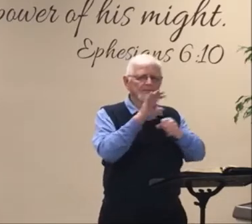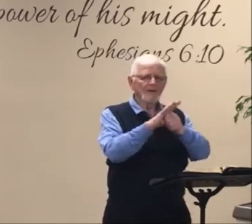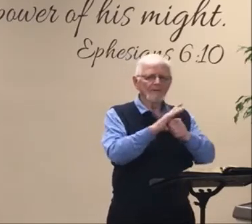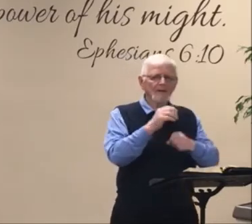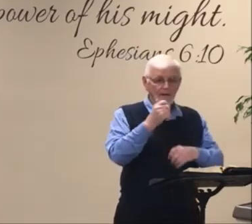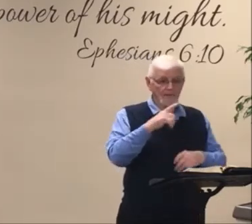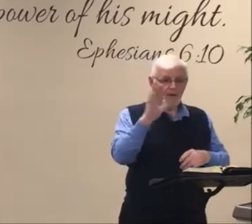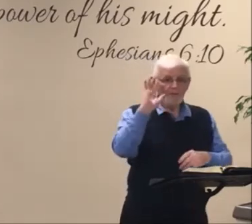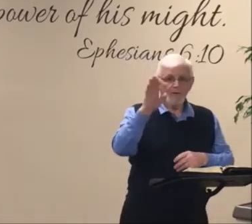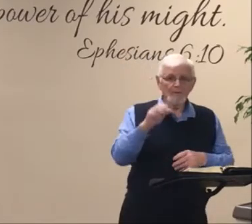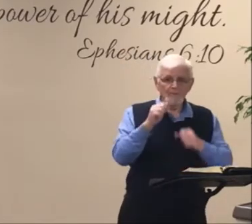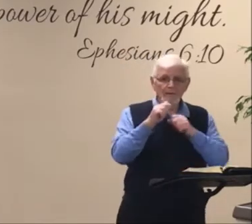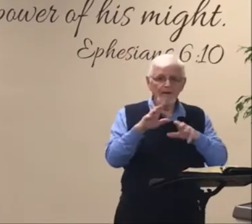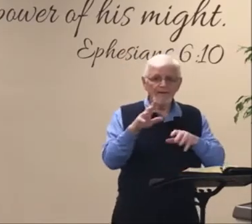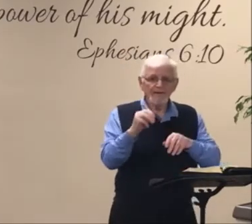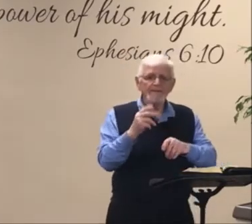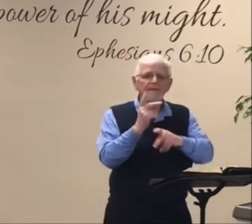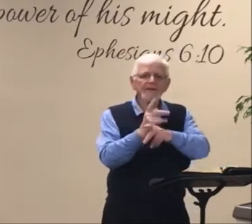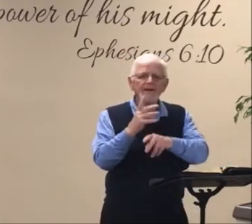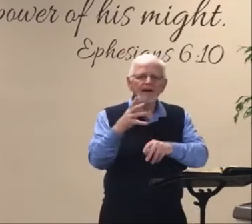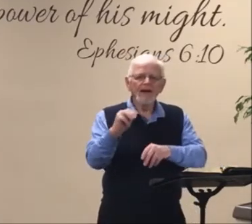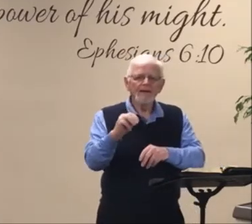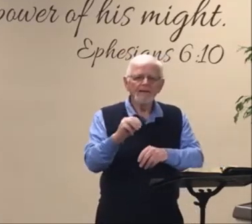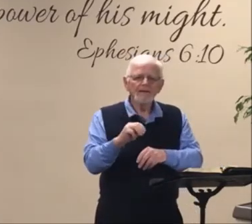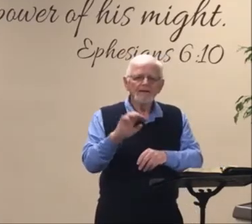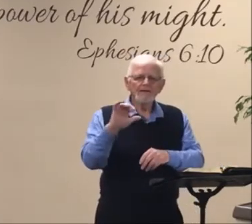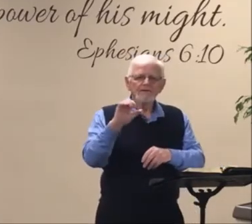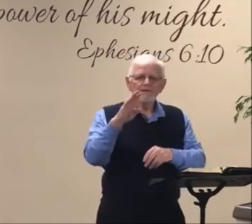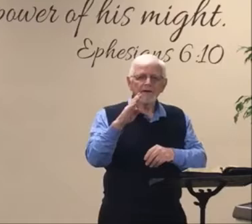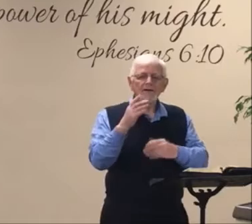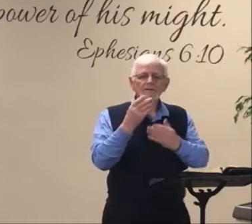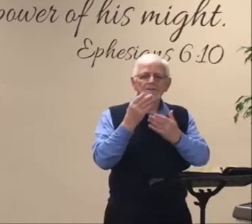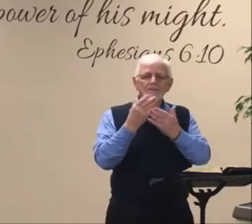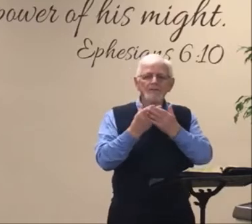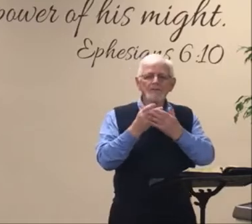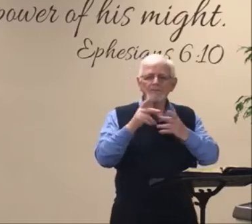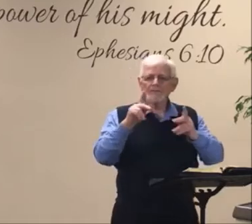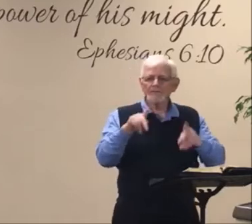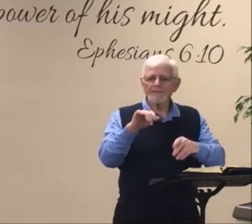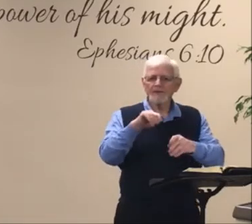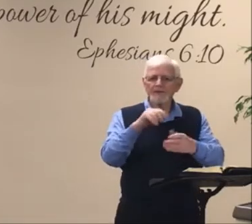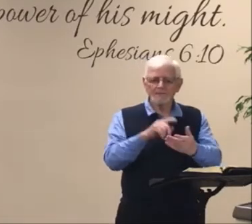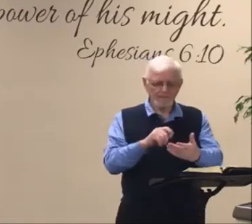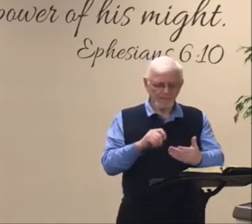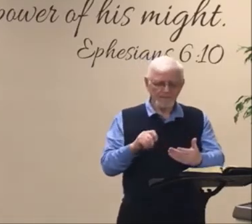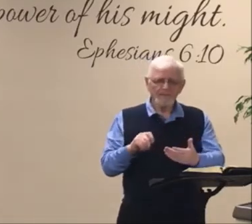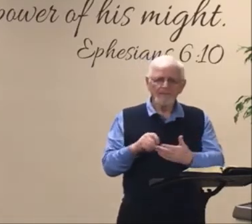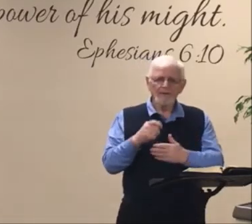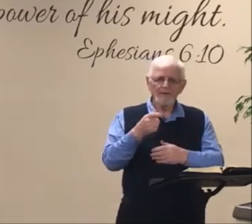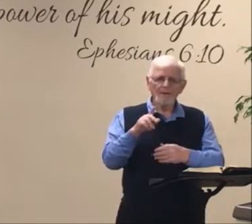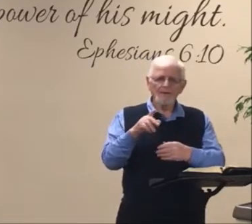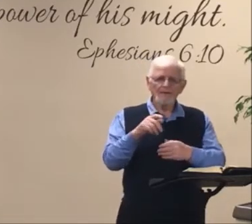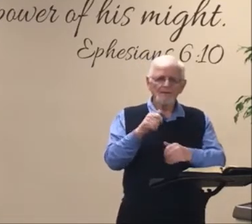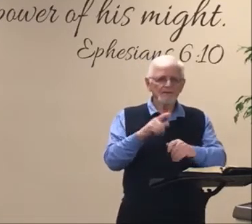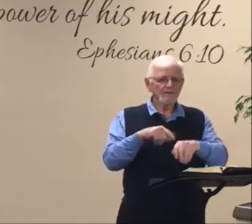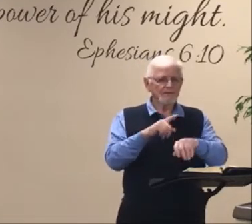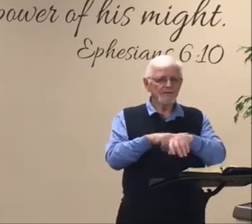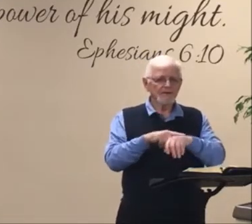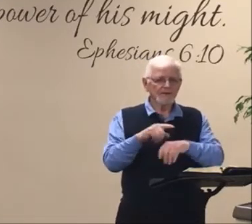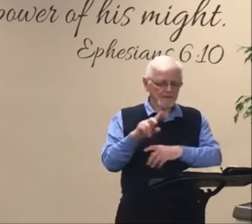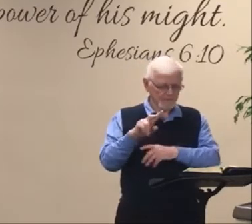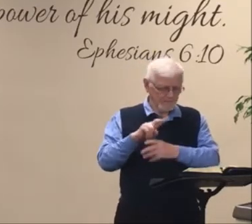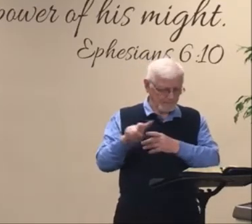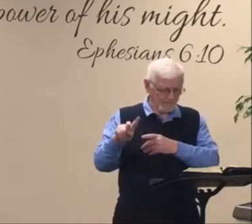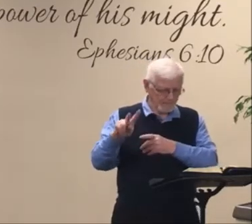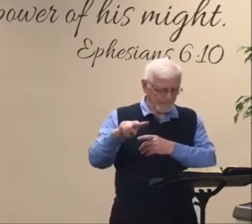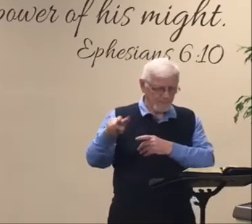bless him. And the Lord's going to keep him. And Jacob's a good guy in Scripture. But But Jacob spends some time here. Verse 22, this